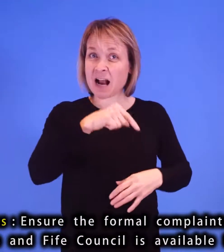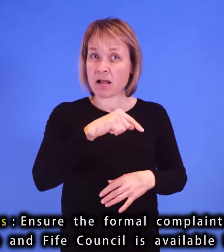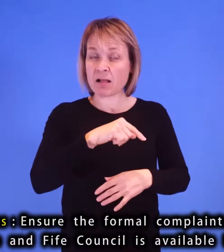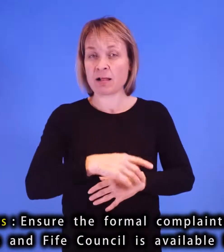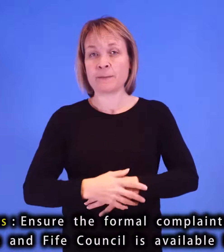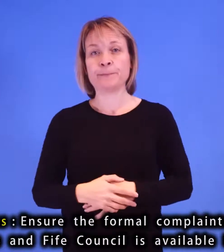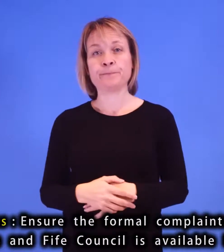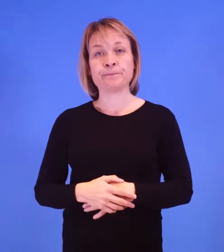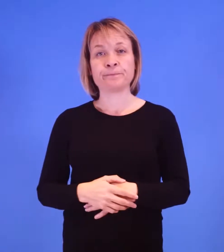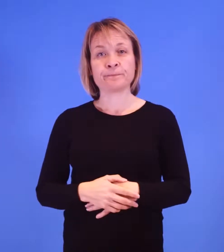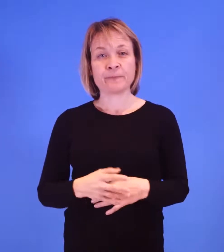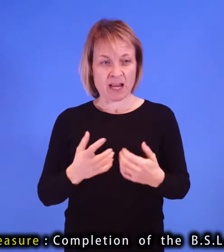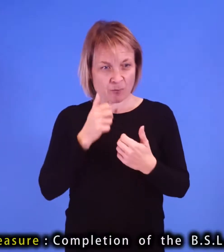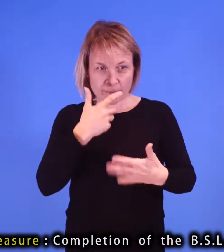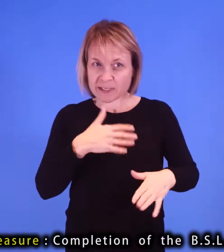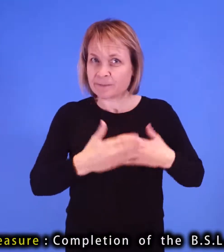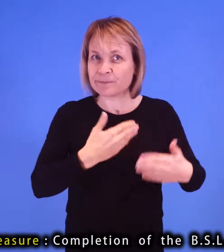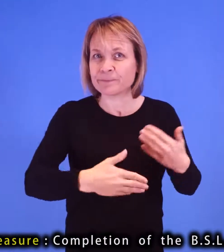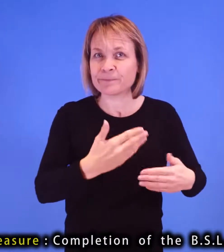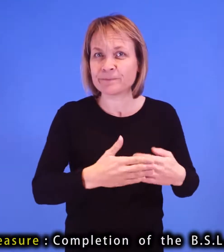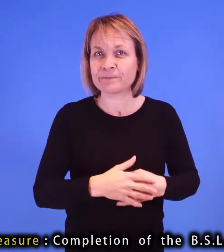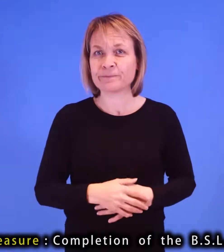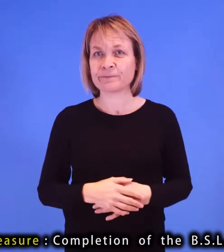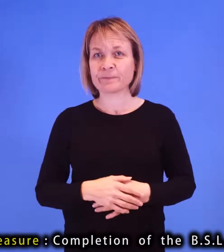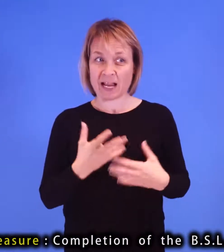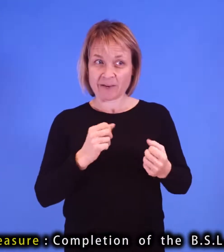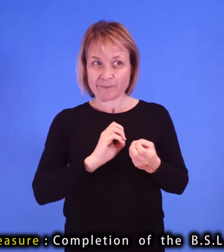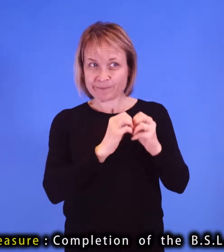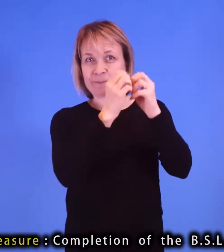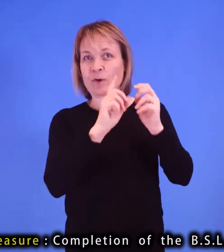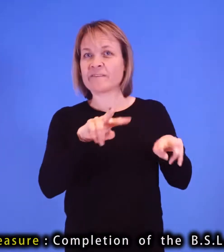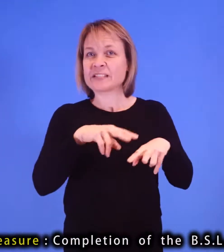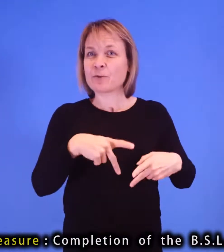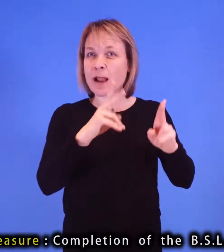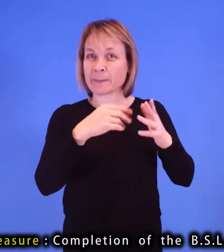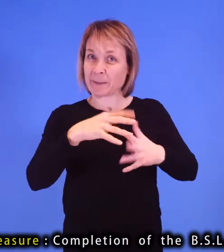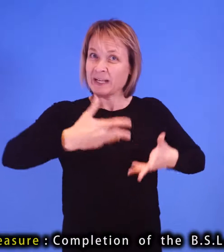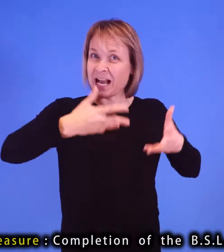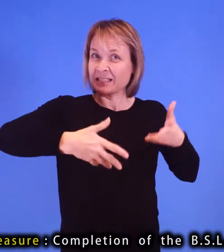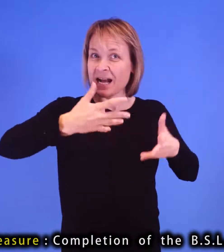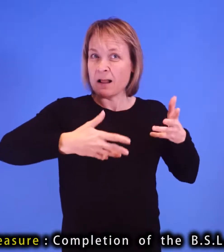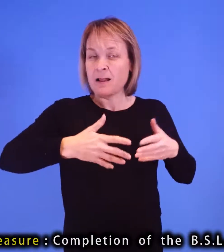available in a BSL format. Measure. Completion of the BSL video clip.